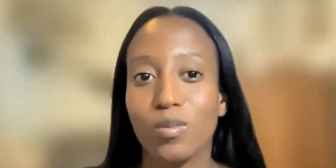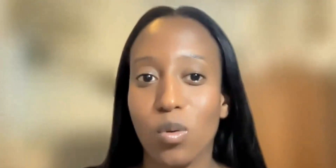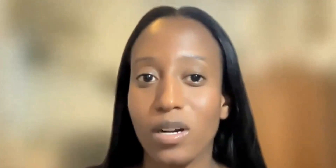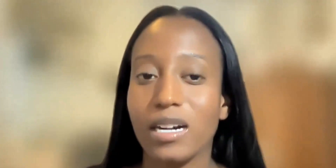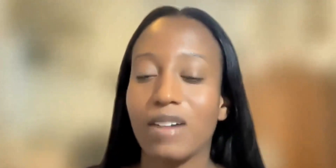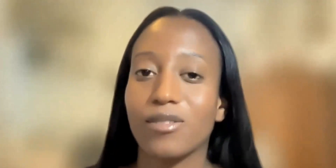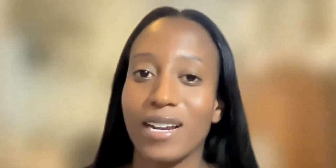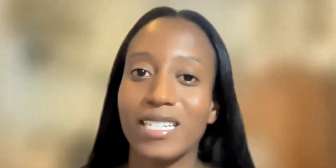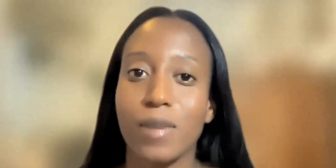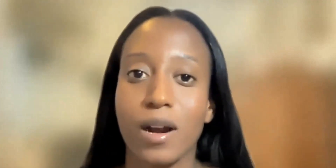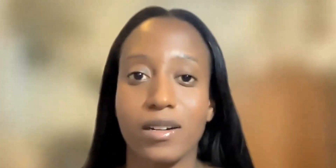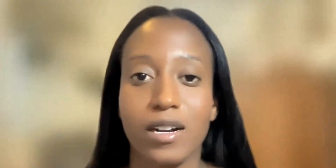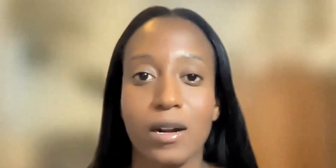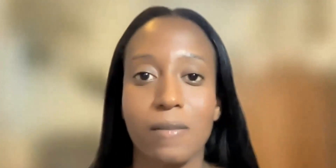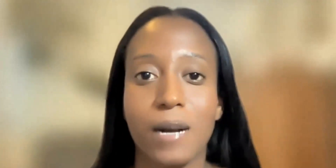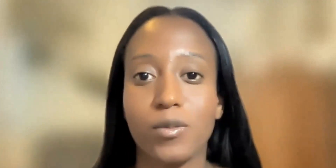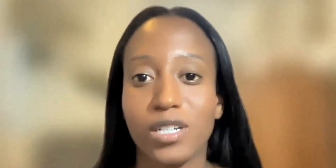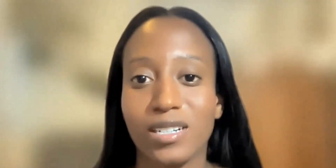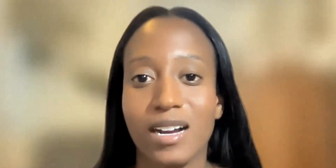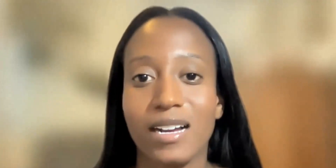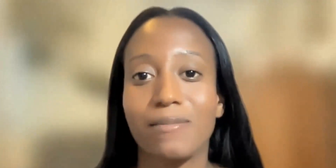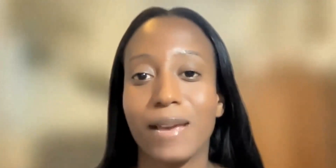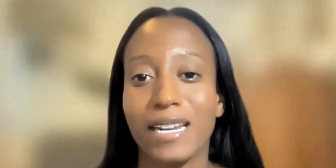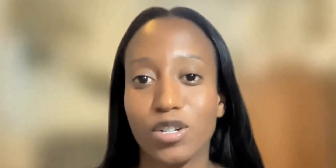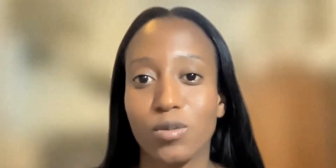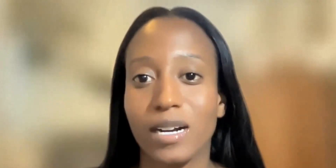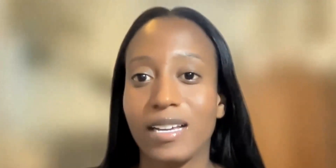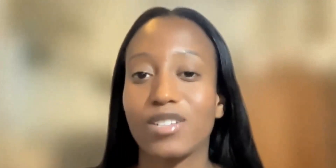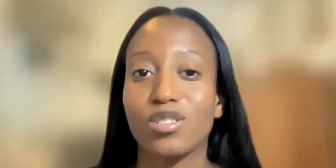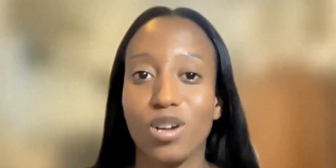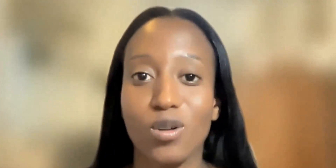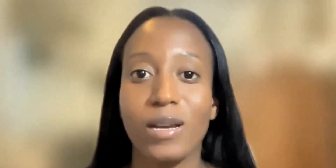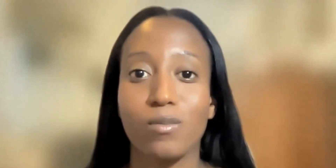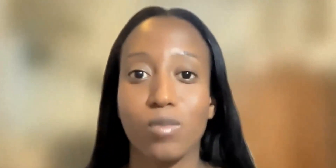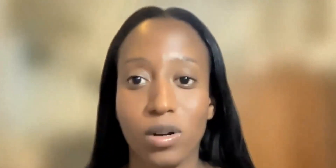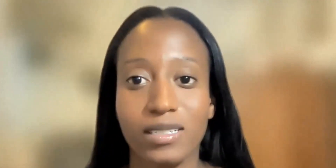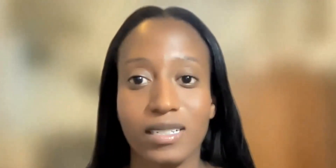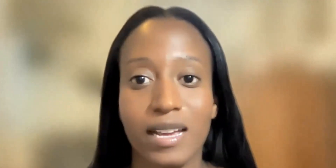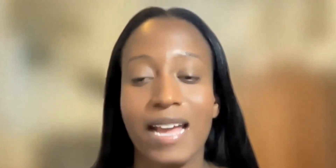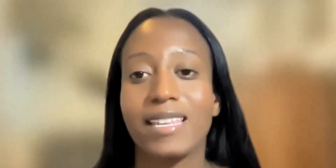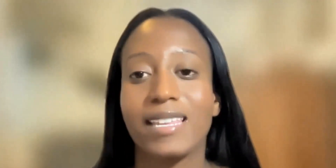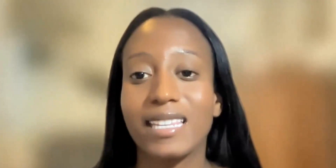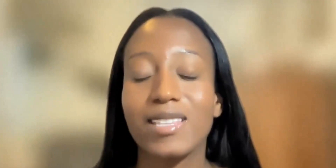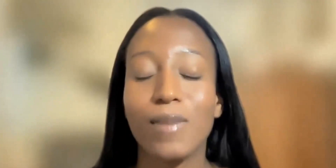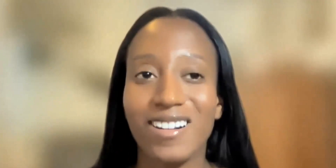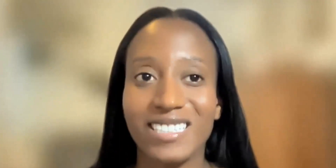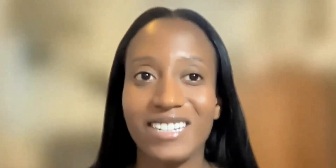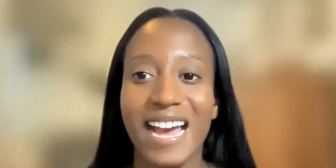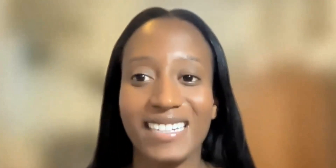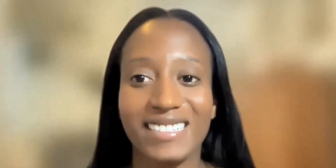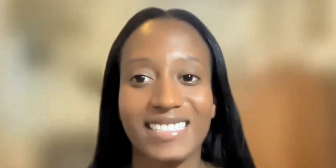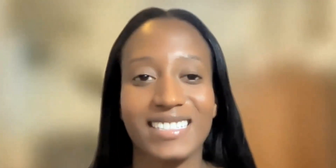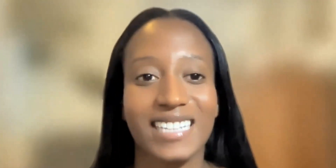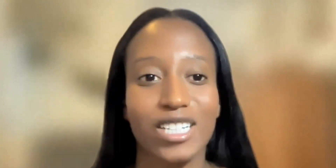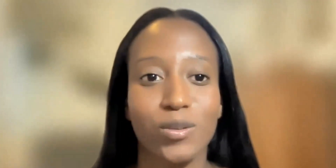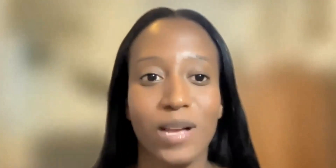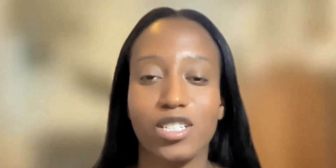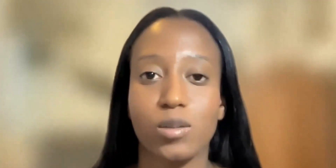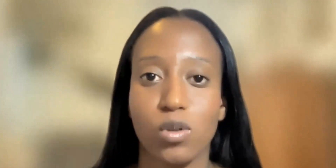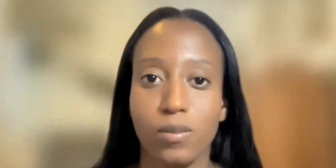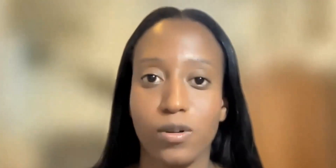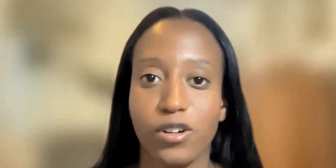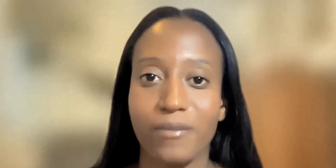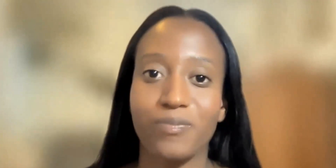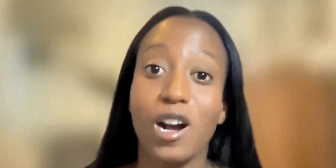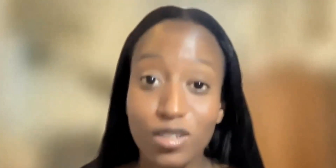why your support of grantee partner Mama Wichita in Manitoba is so important. They lead the Positive Adolescent